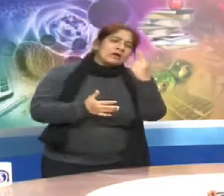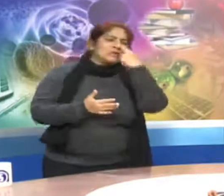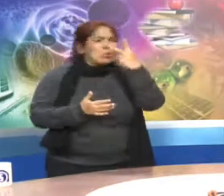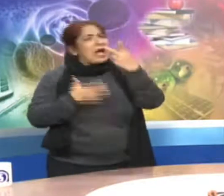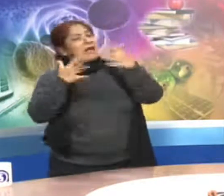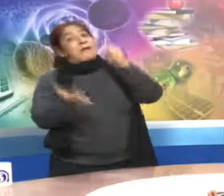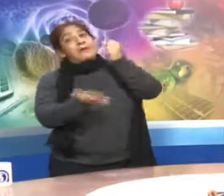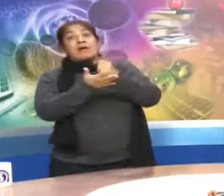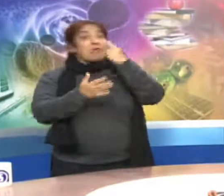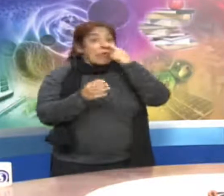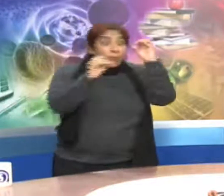woman.